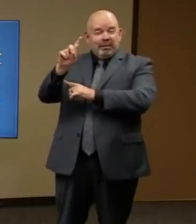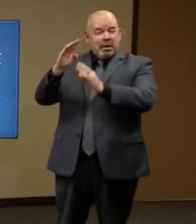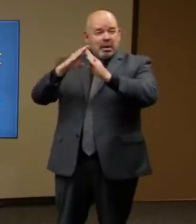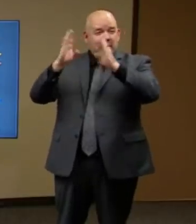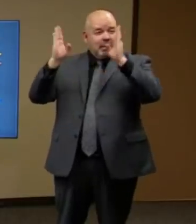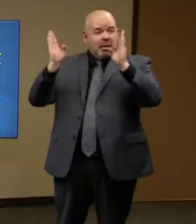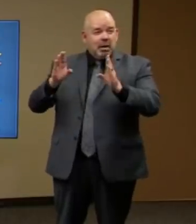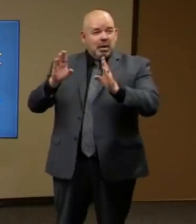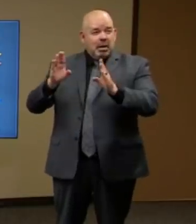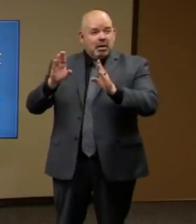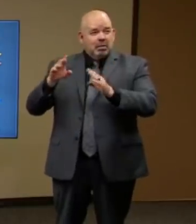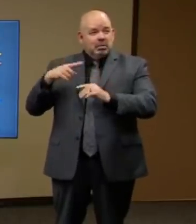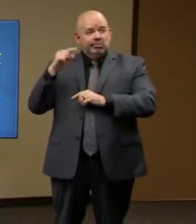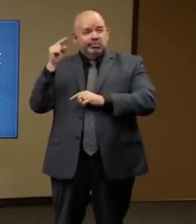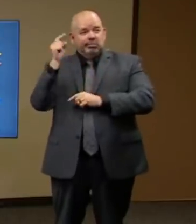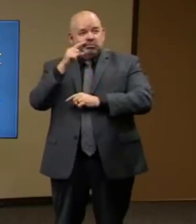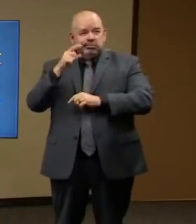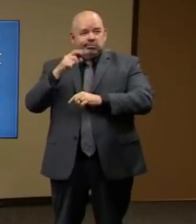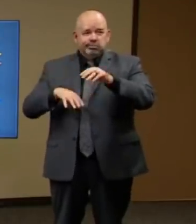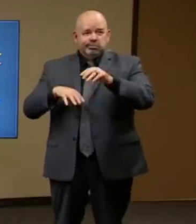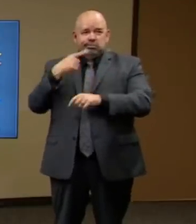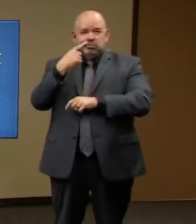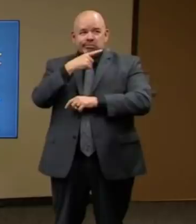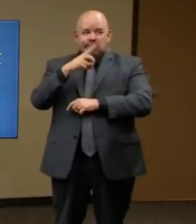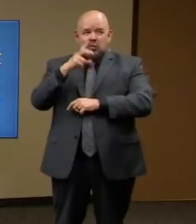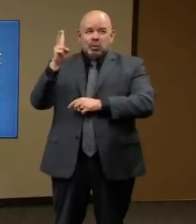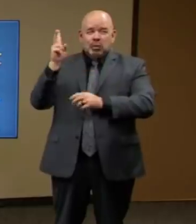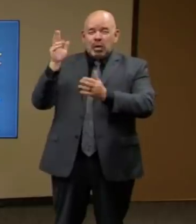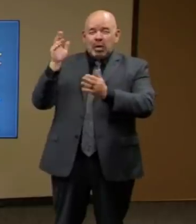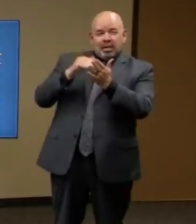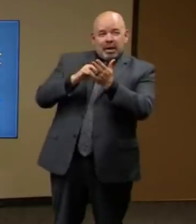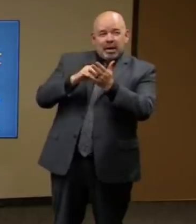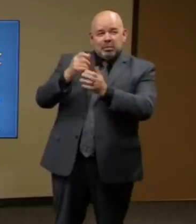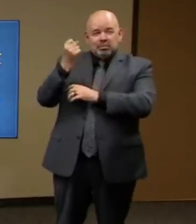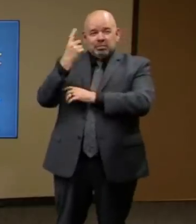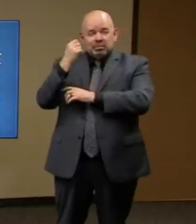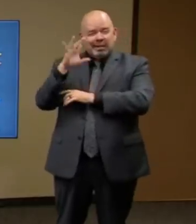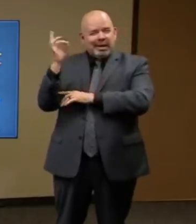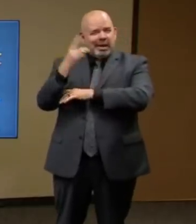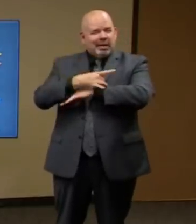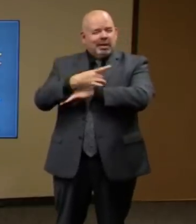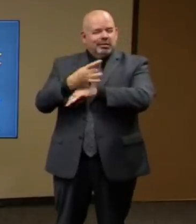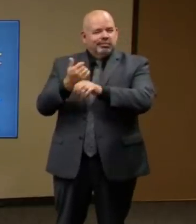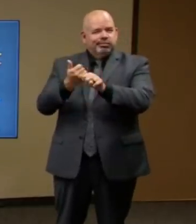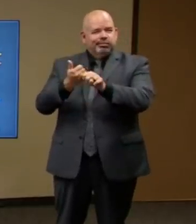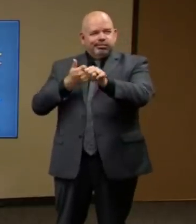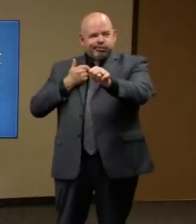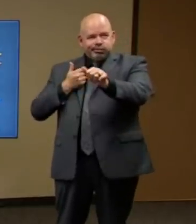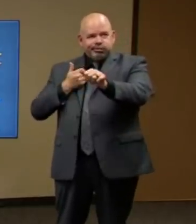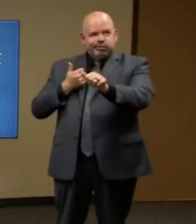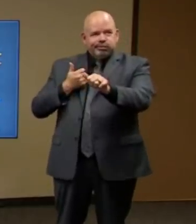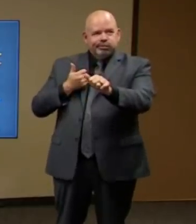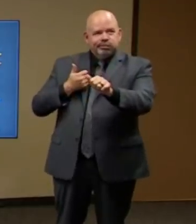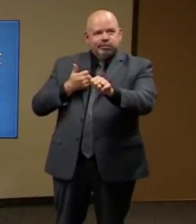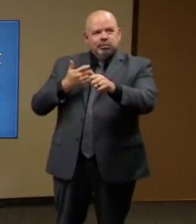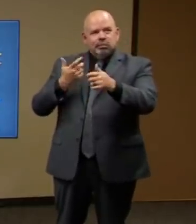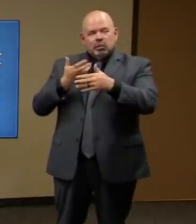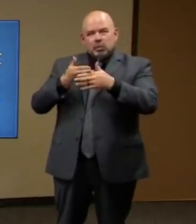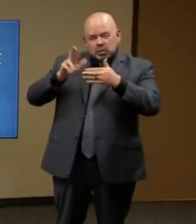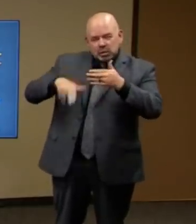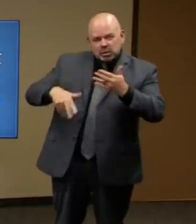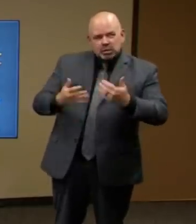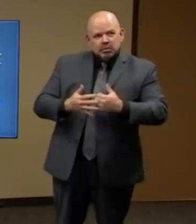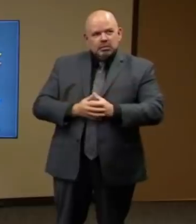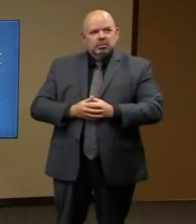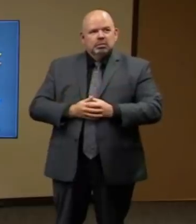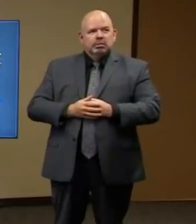taking 8 to 10 days. Know that we are working hard. And part of the reason I'm telling you about today is because I'm hopeful